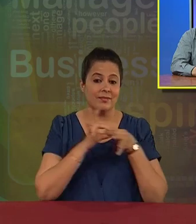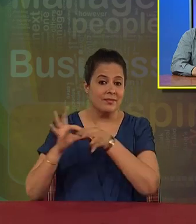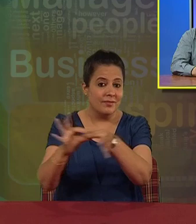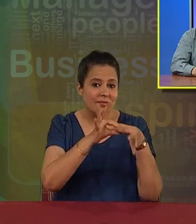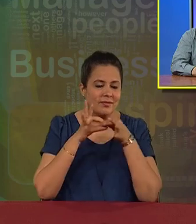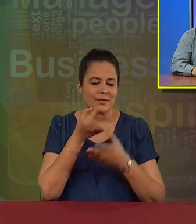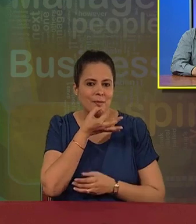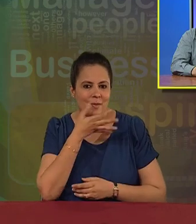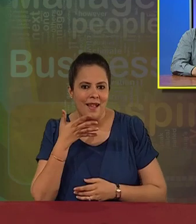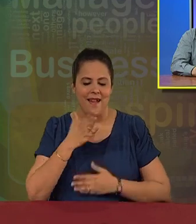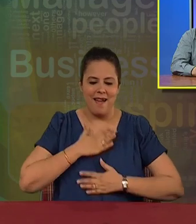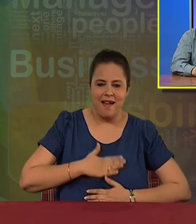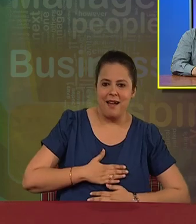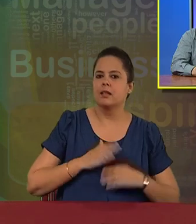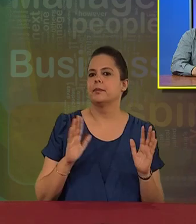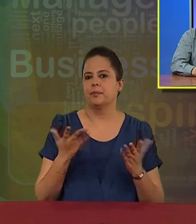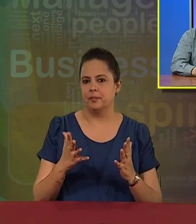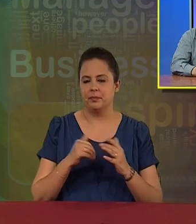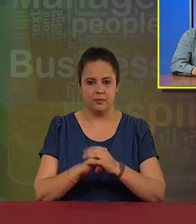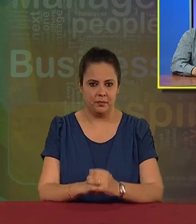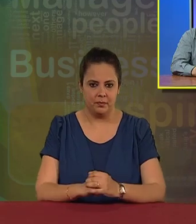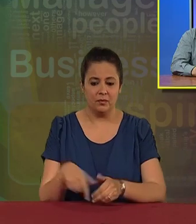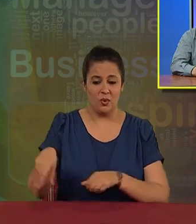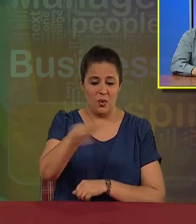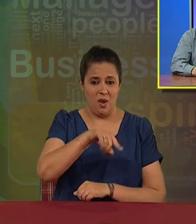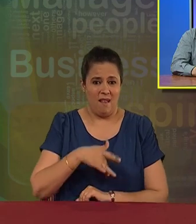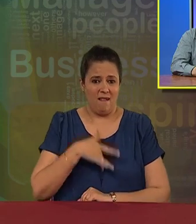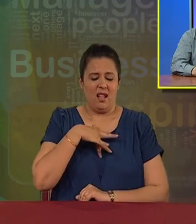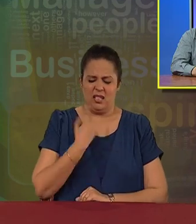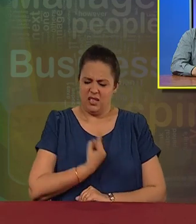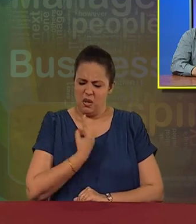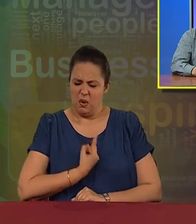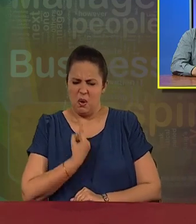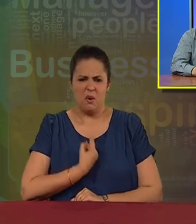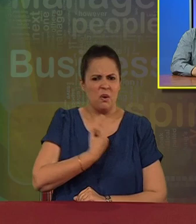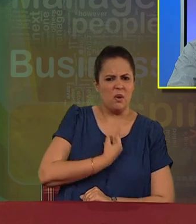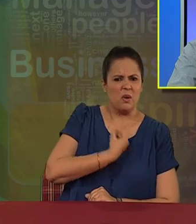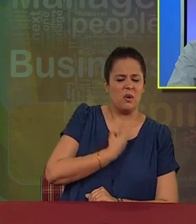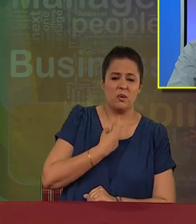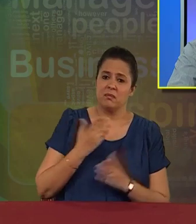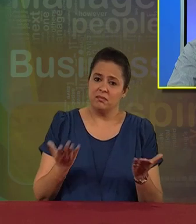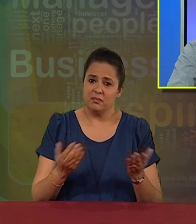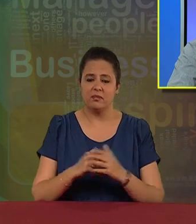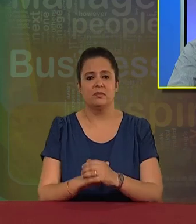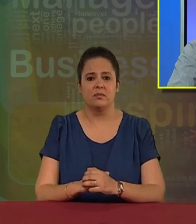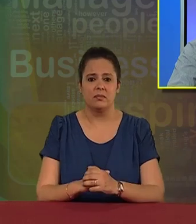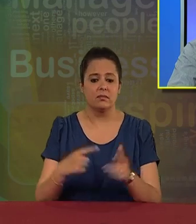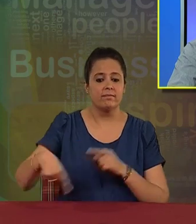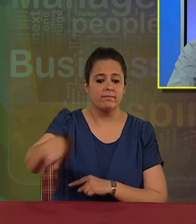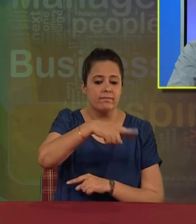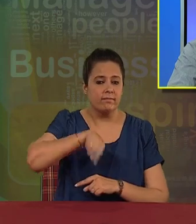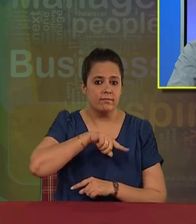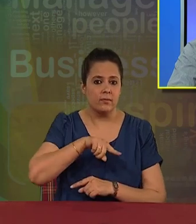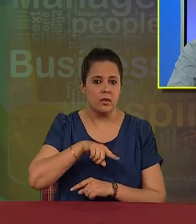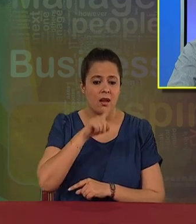sweet among all the employees, and they will feel isolated in the organization. They will certainly not be